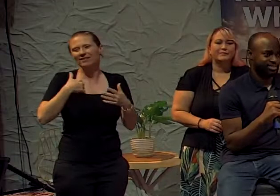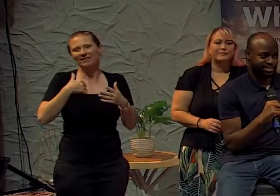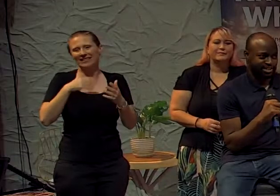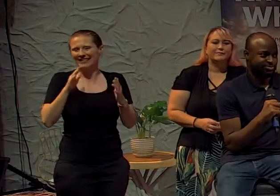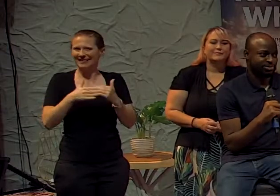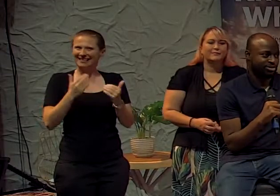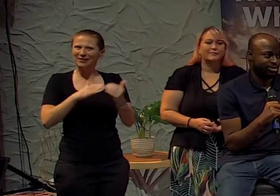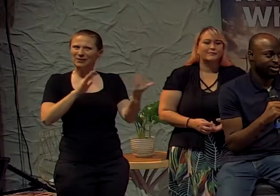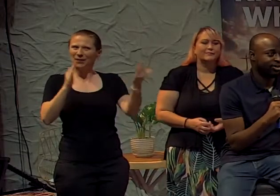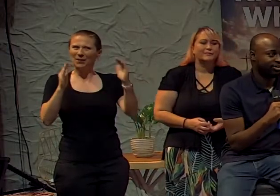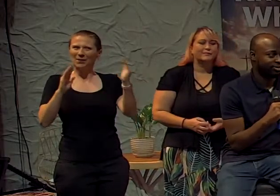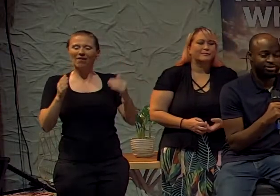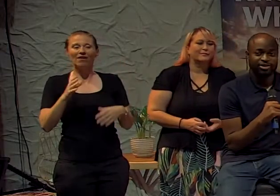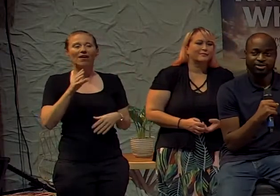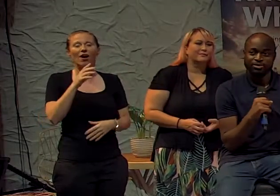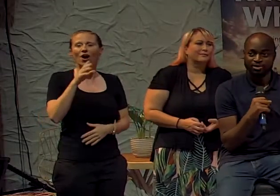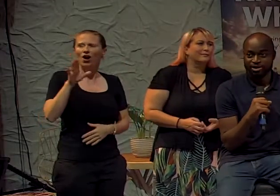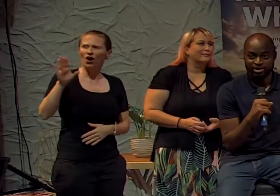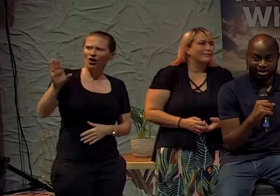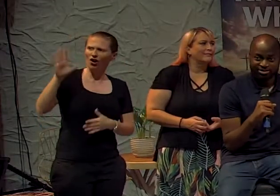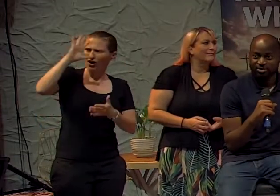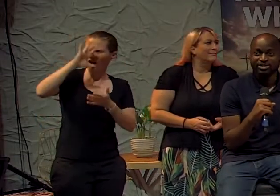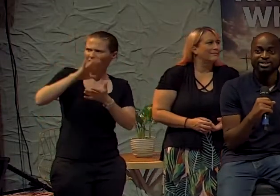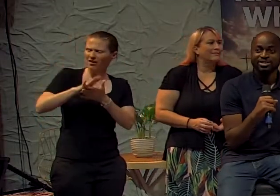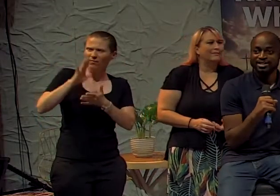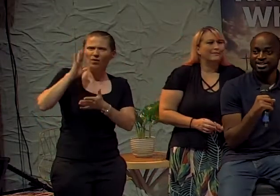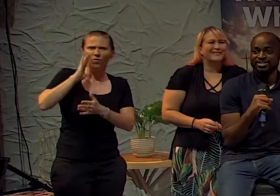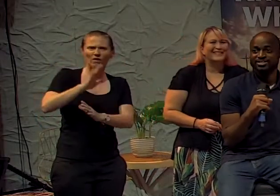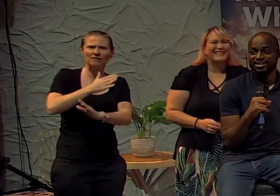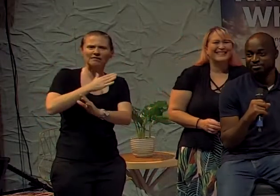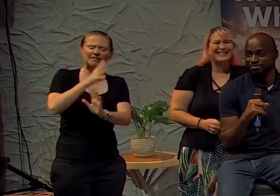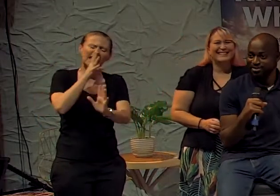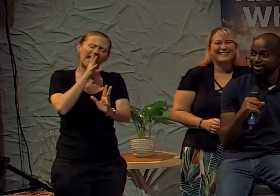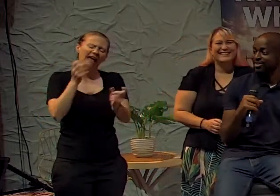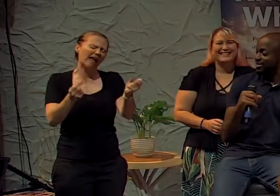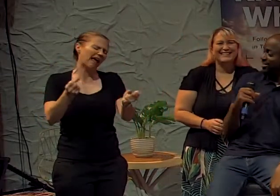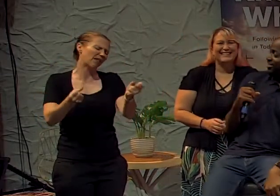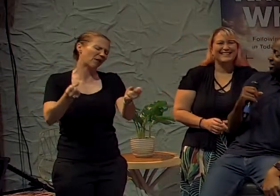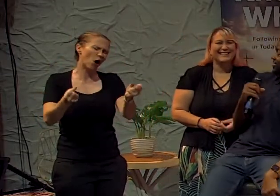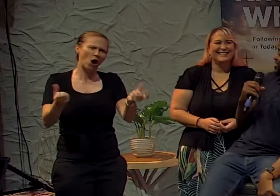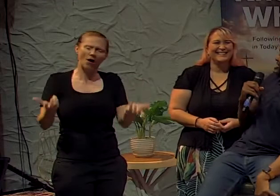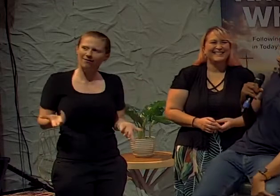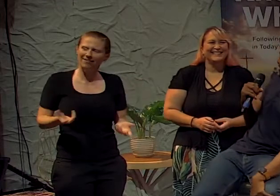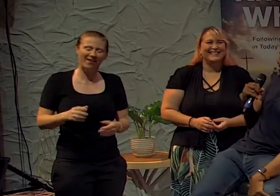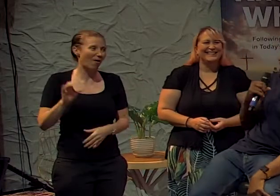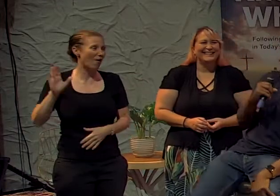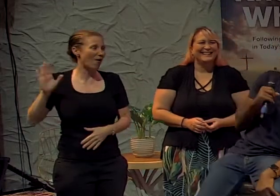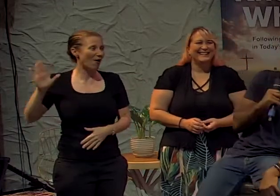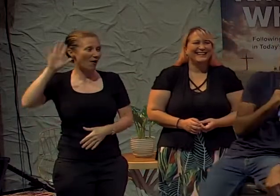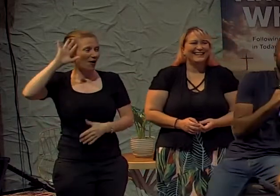husband sings with her in a car, or her husband gets